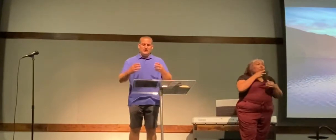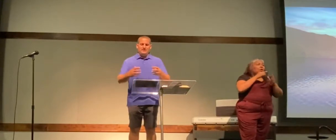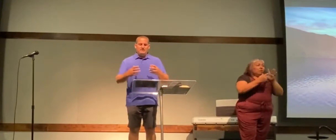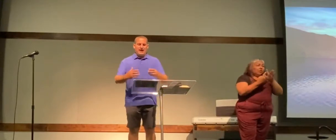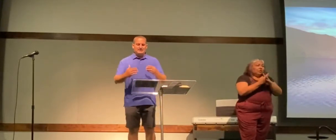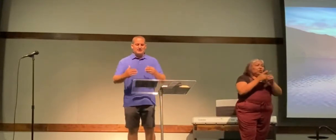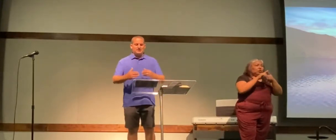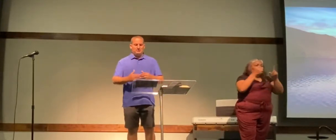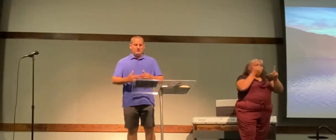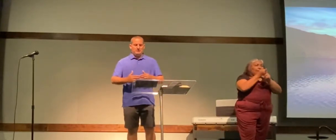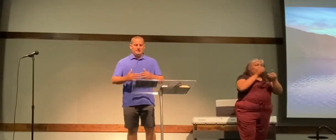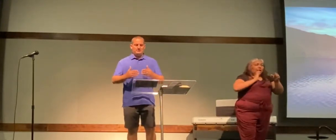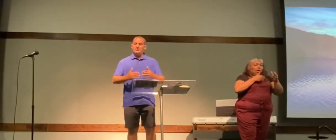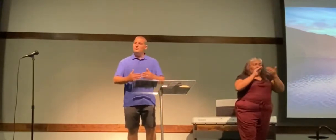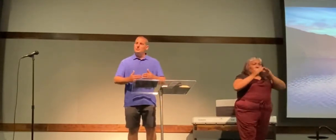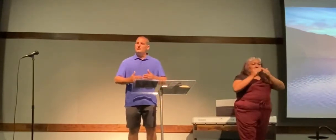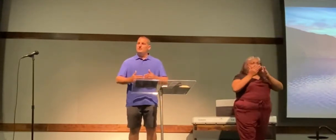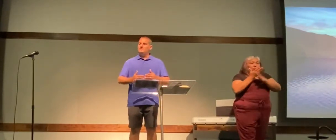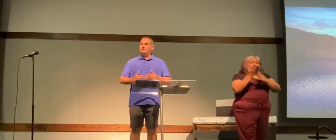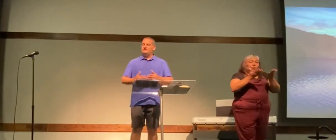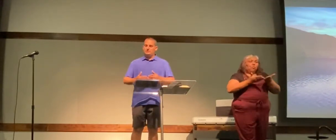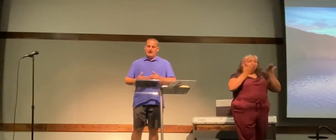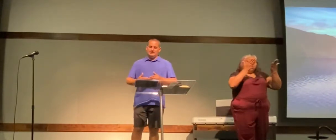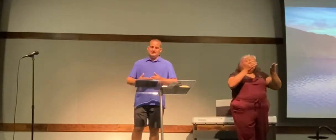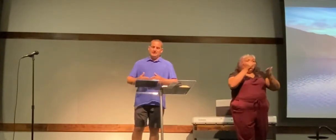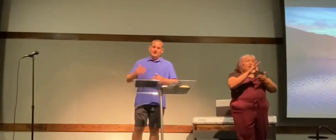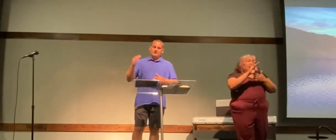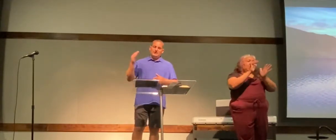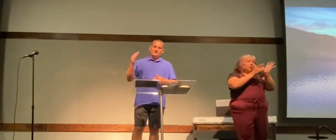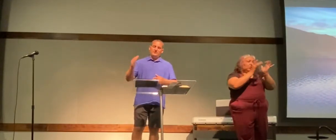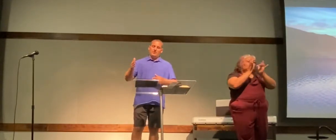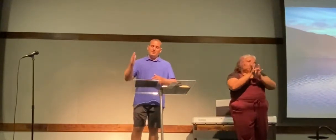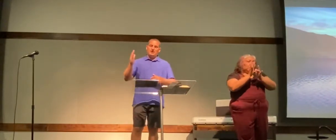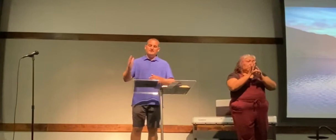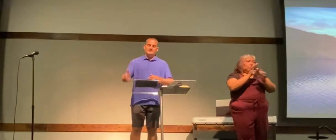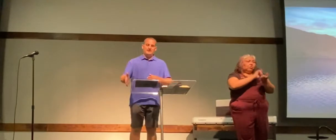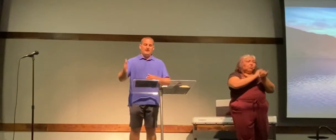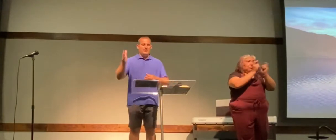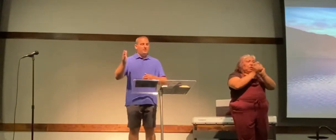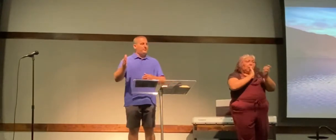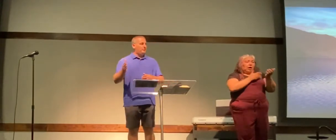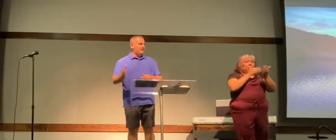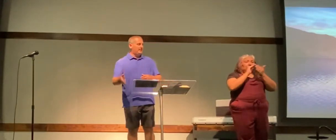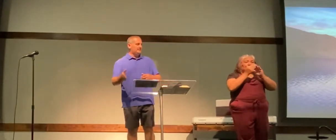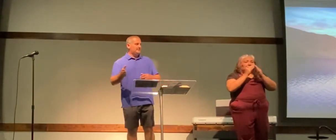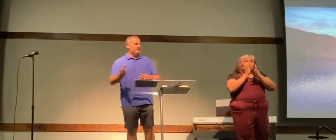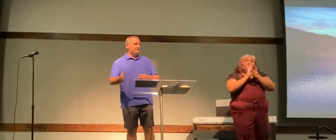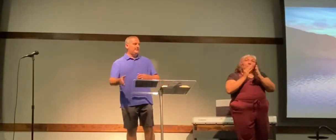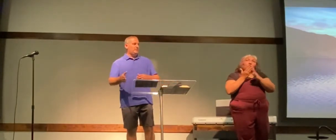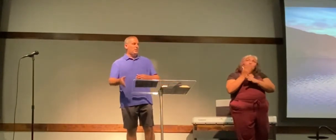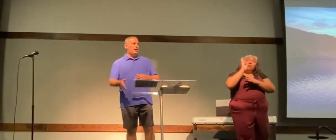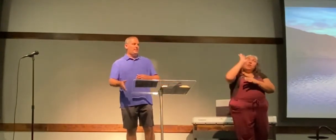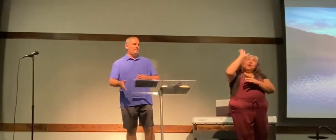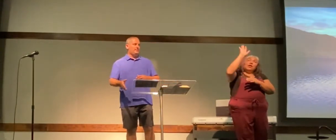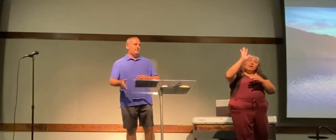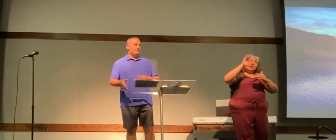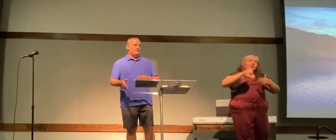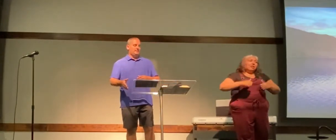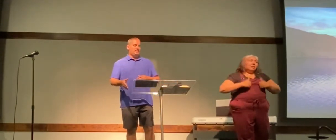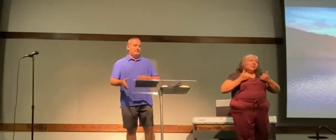to impact our community through the movement of Jesus Christ, transforming our city through His living